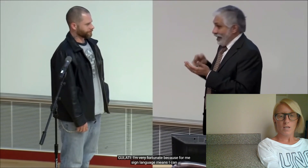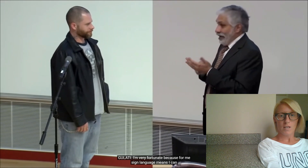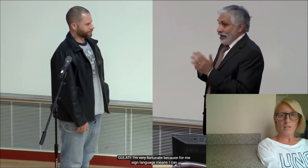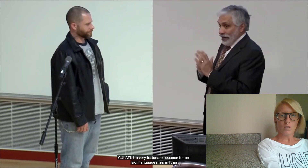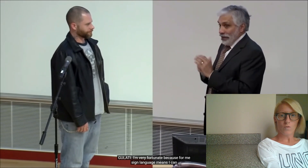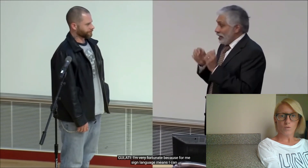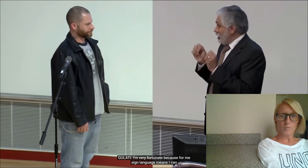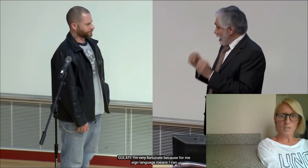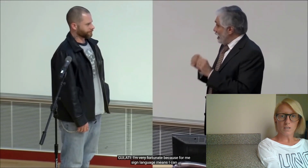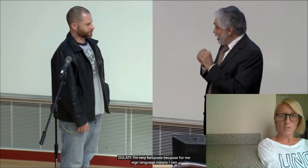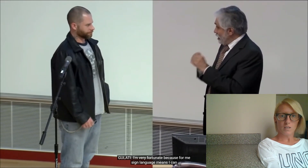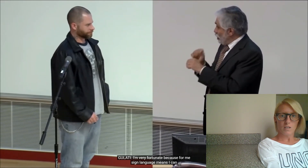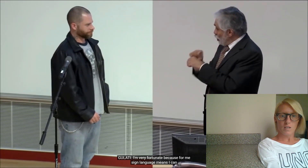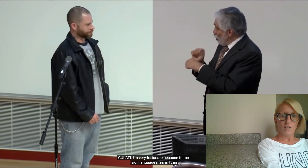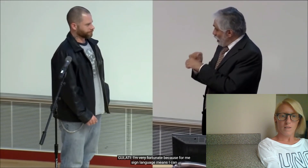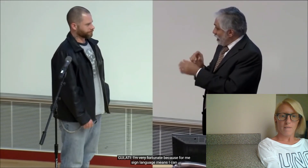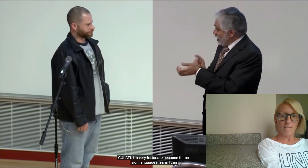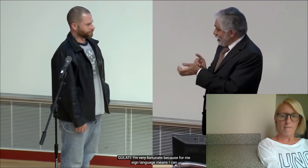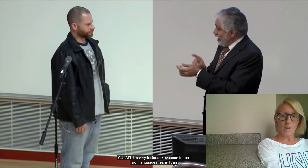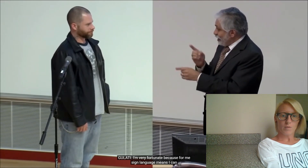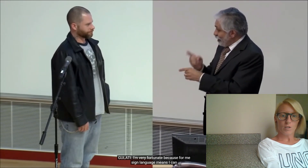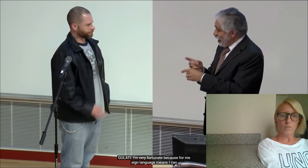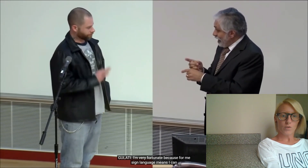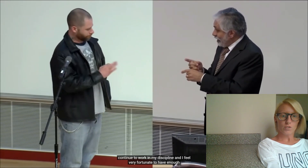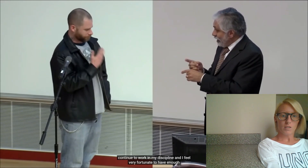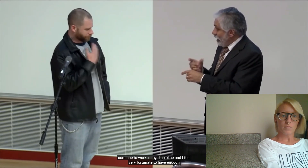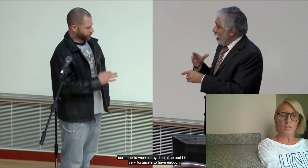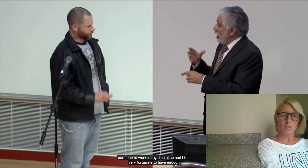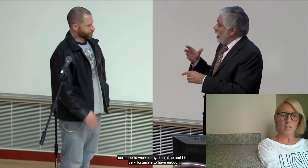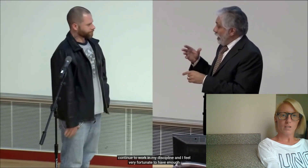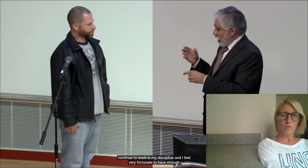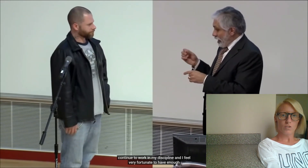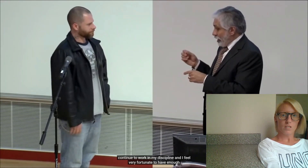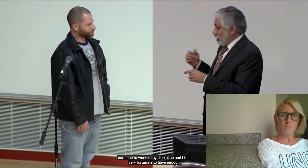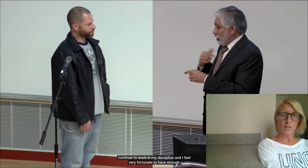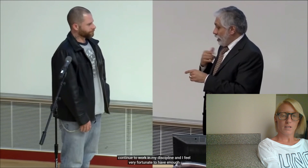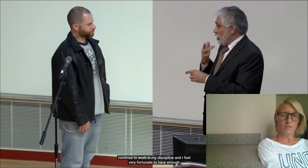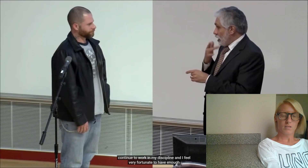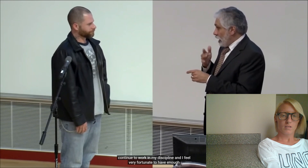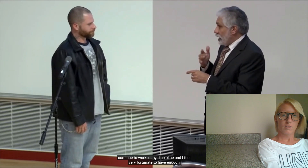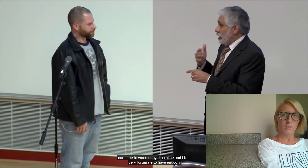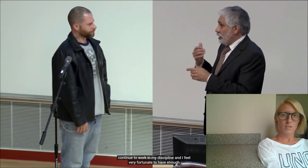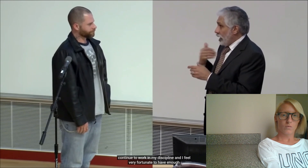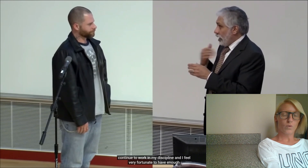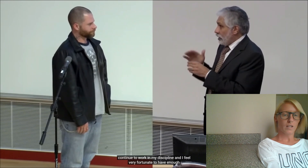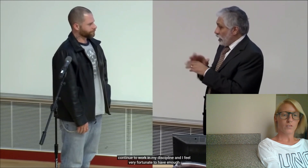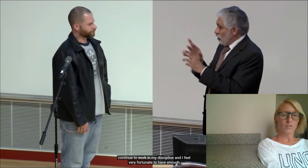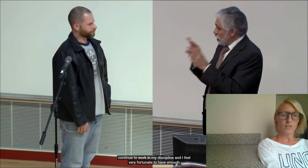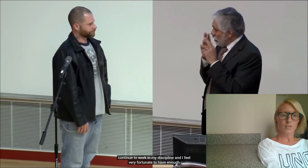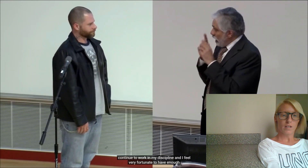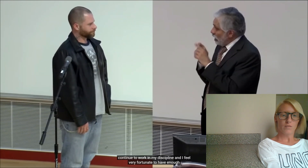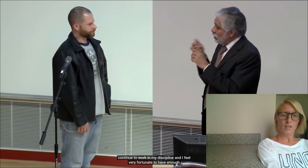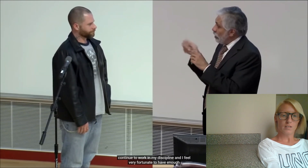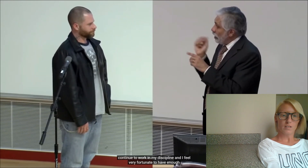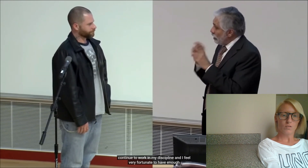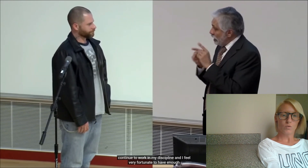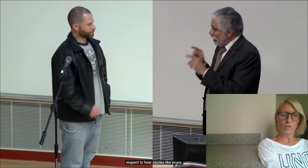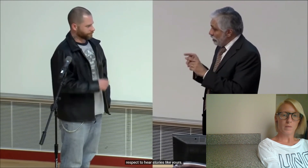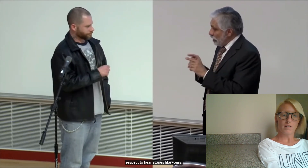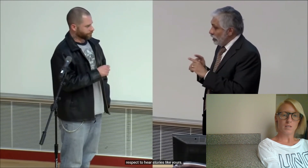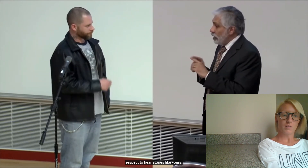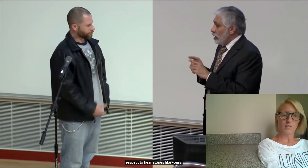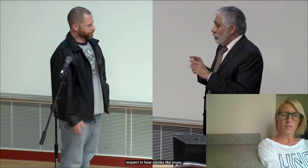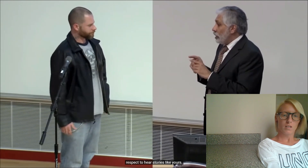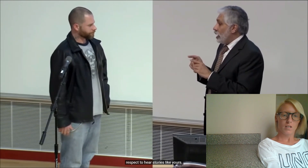fortunate and I know because for me, sign language I'm means I very can fortunate continue to because sign work language is in my discipline. And I what feel very learned later in fortunate life to and have continue